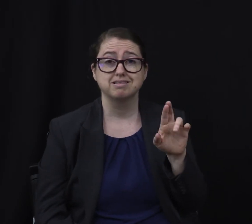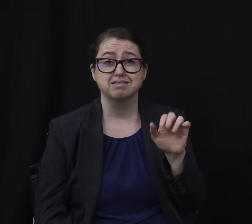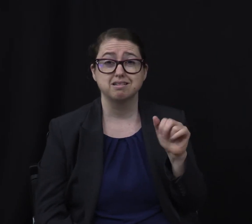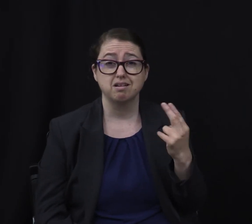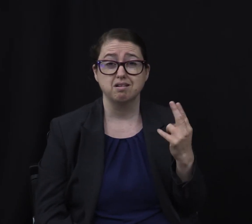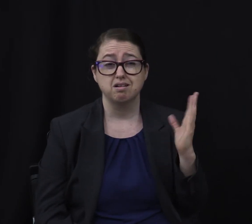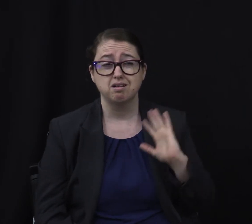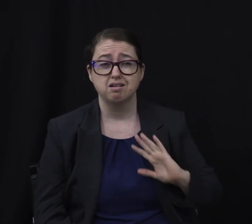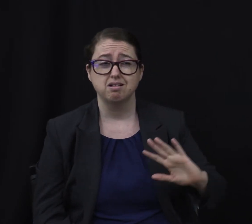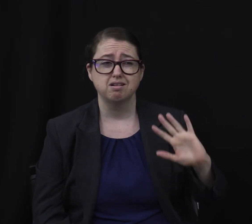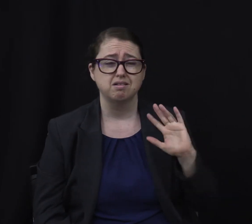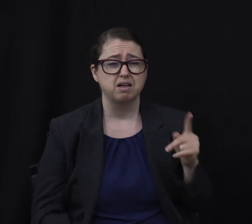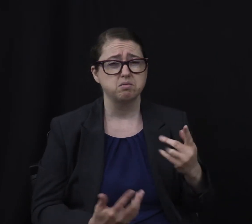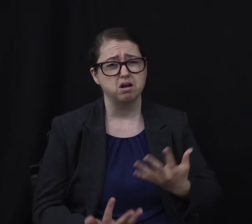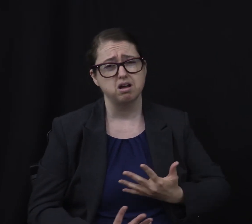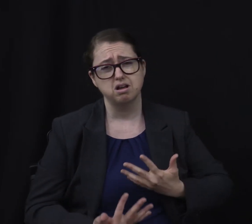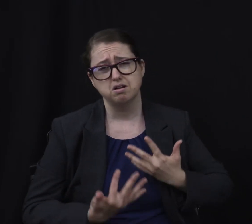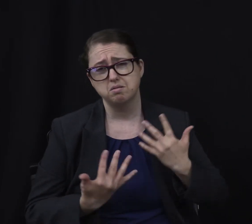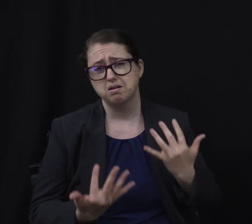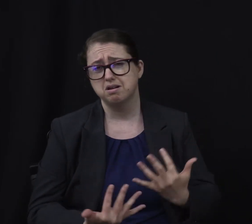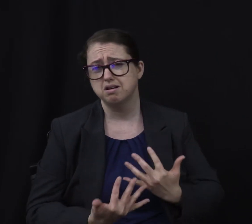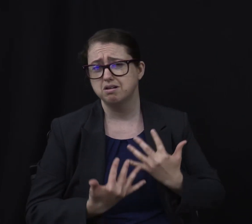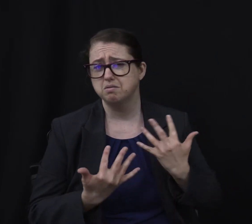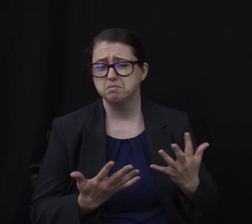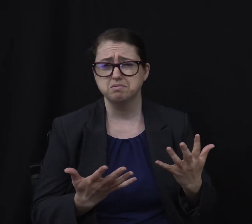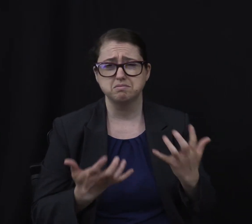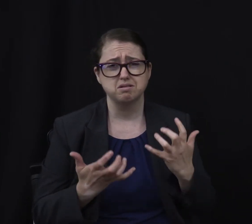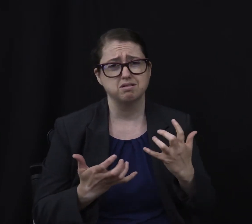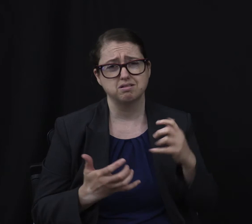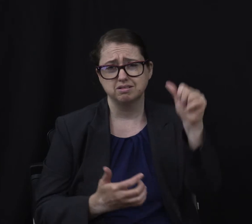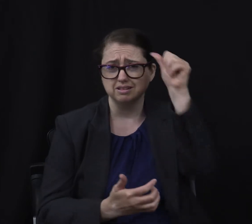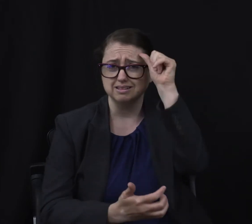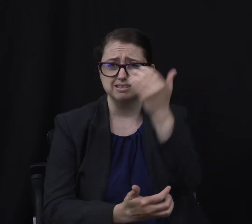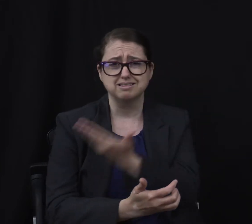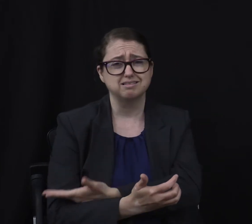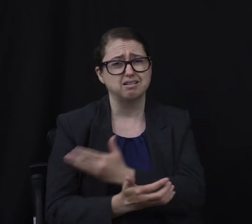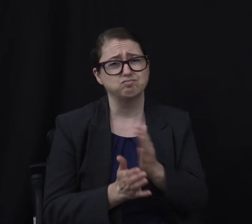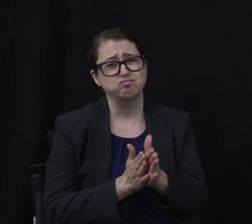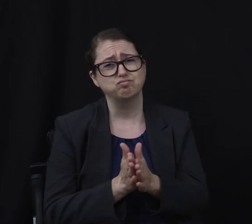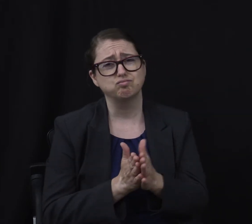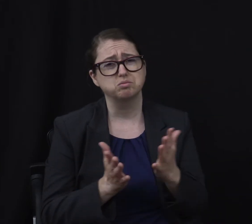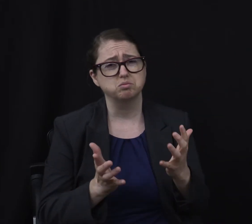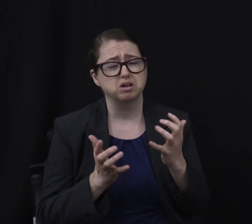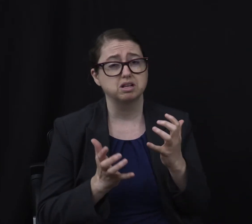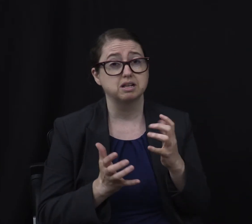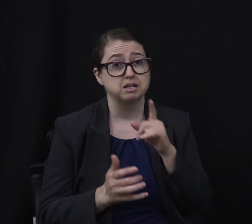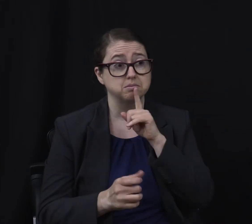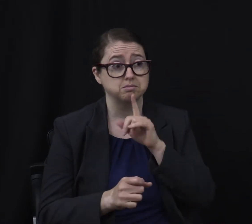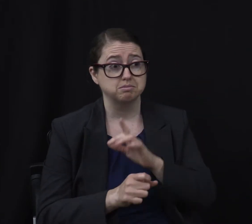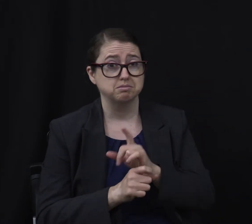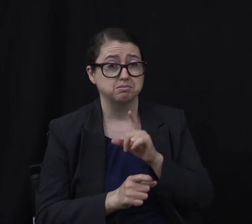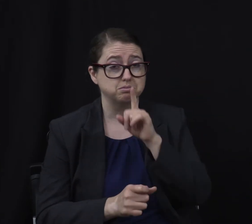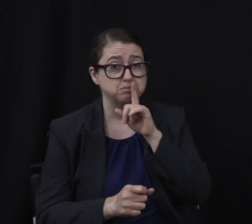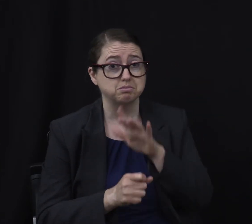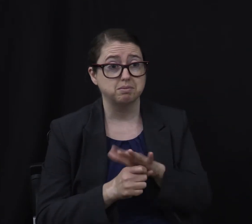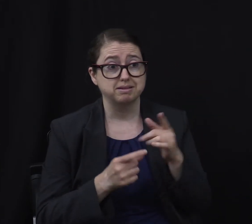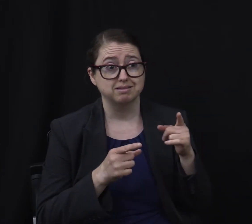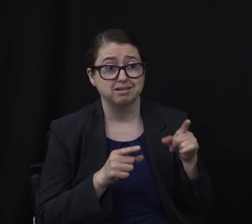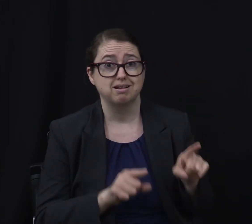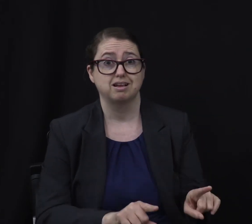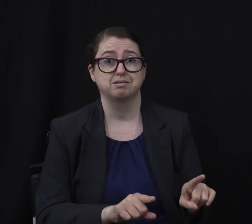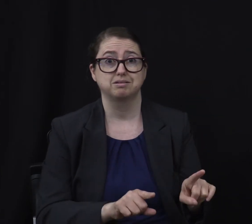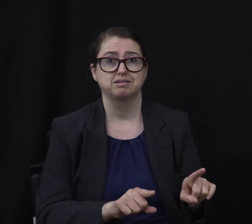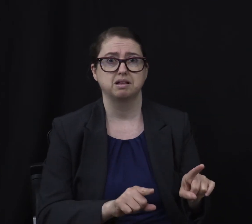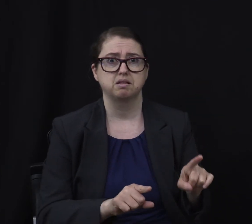waited for a firstborn son. And when the promise was given, they couldn't believe